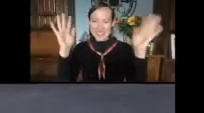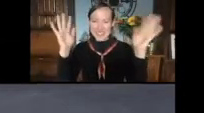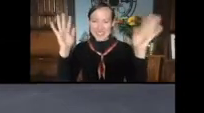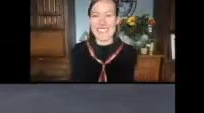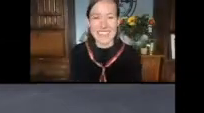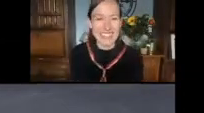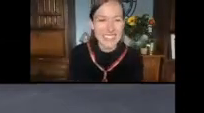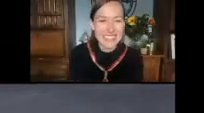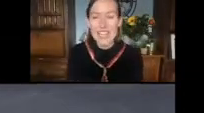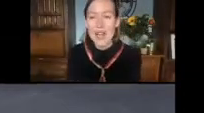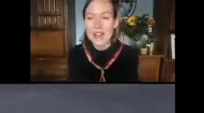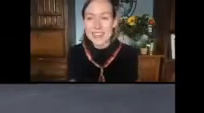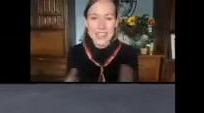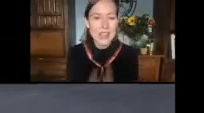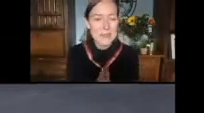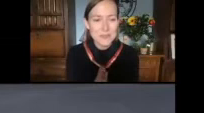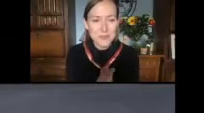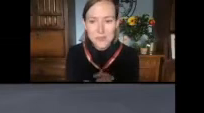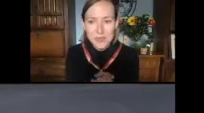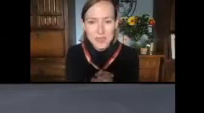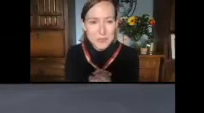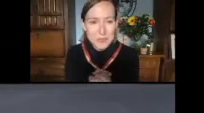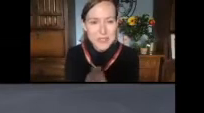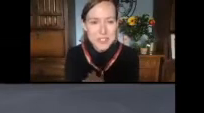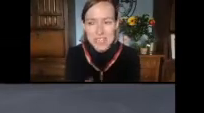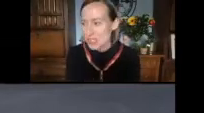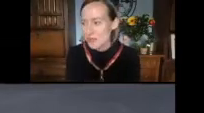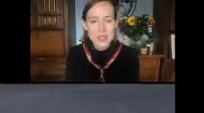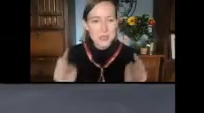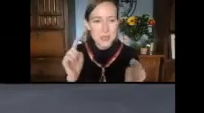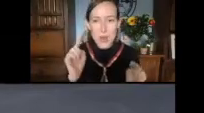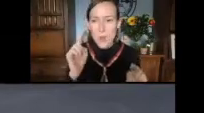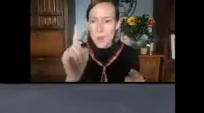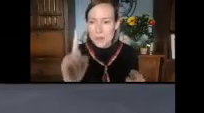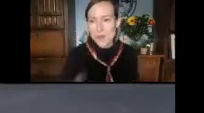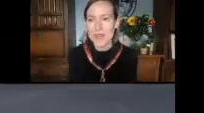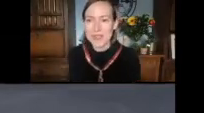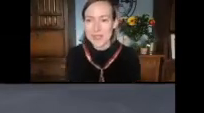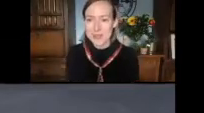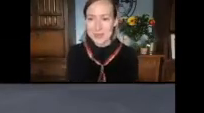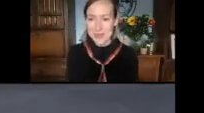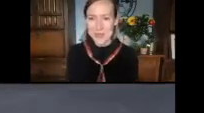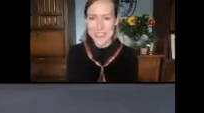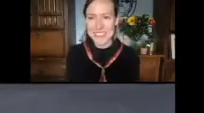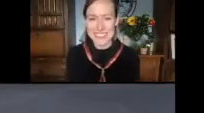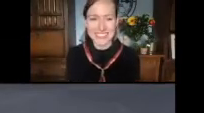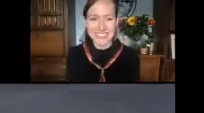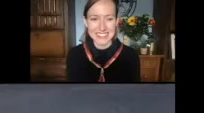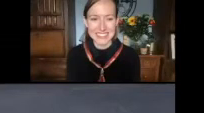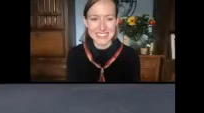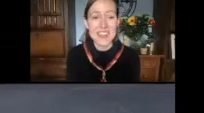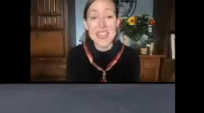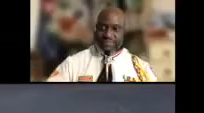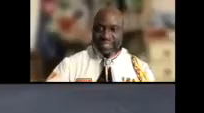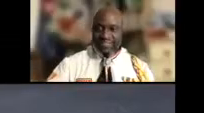Bravo. All right. Pastor NJ, should we do one more volunteer?